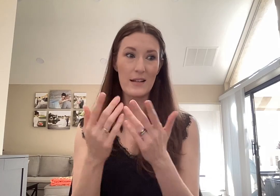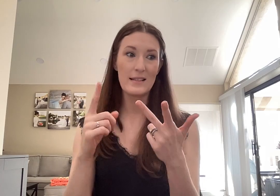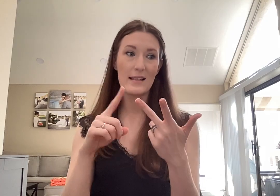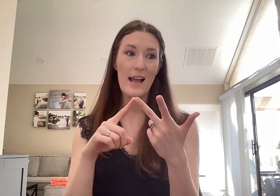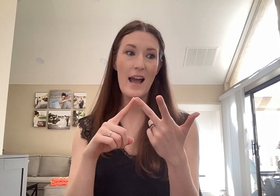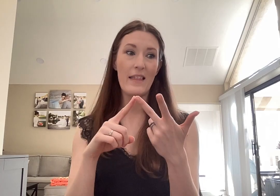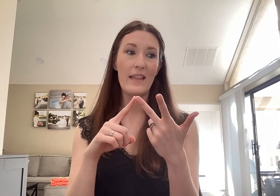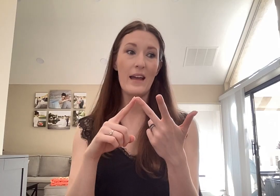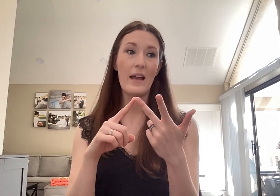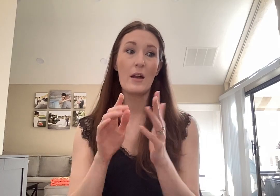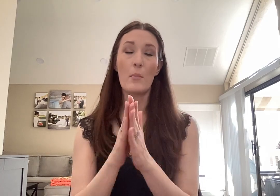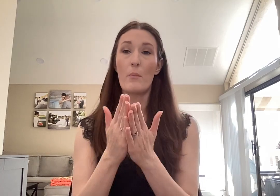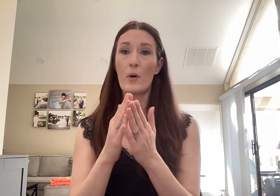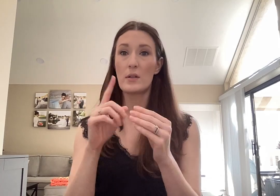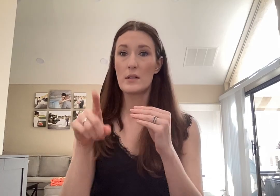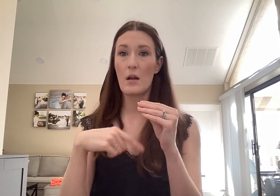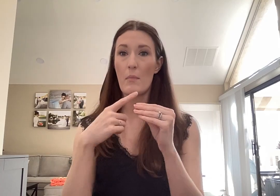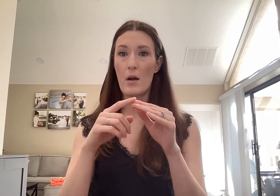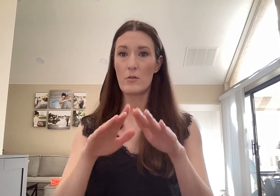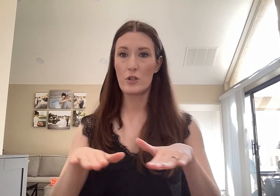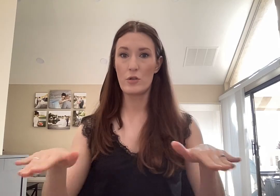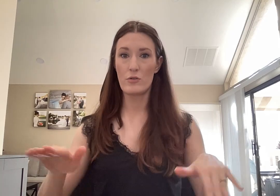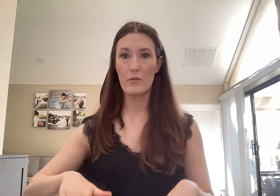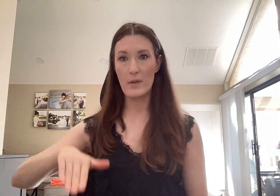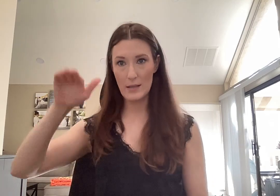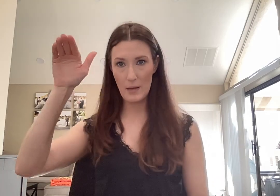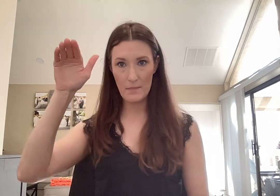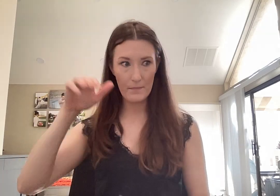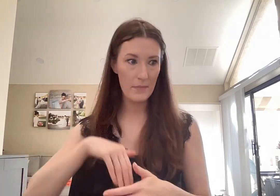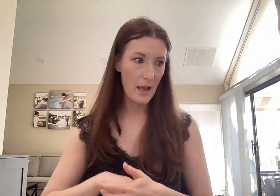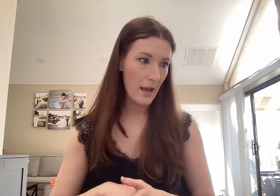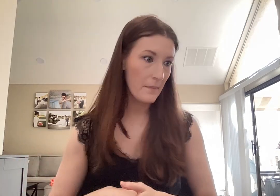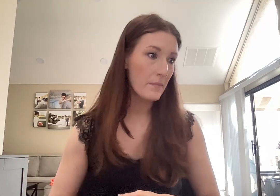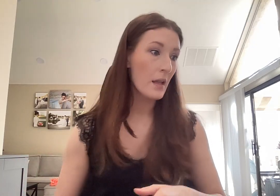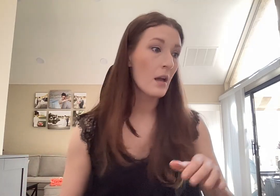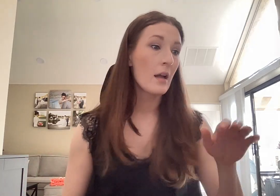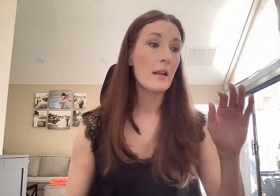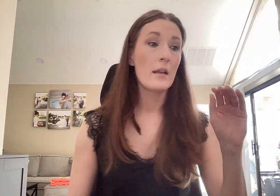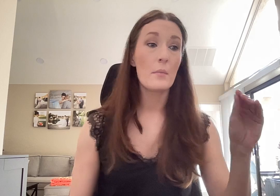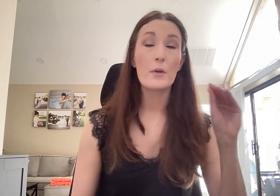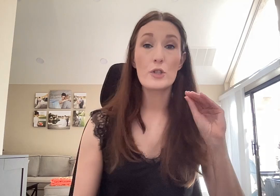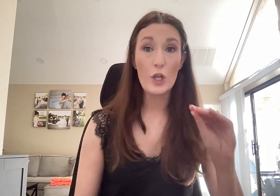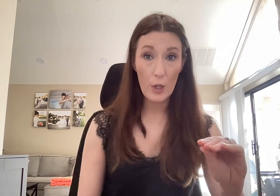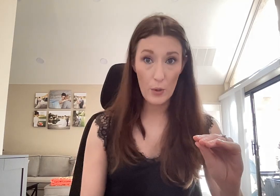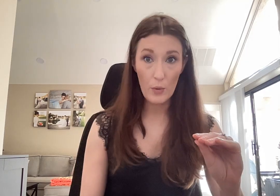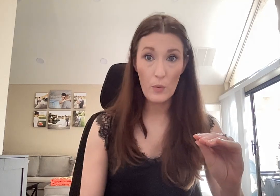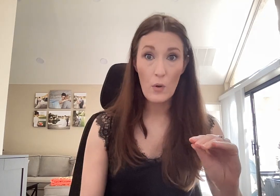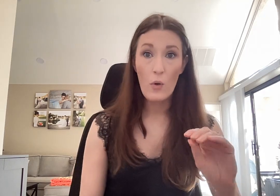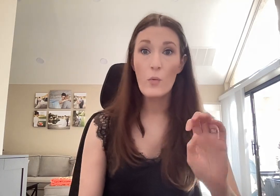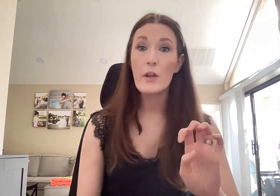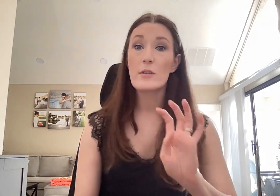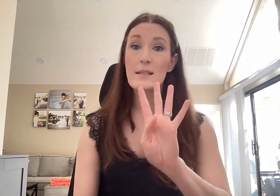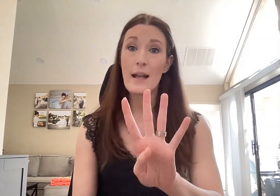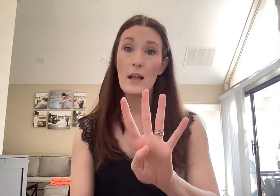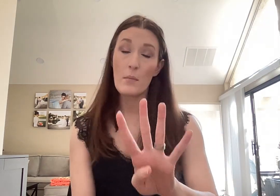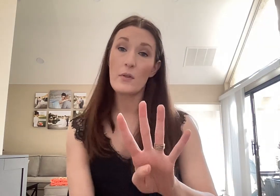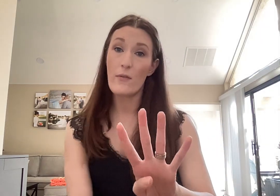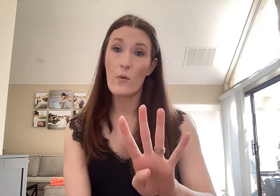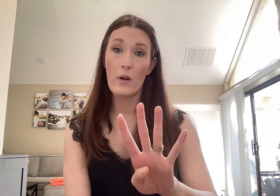cookbooks, and then books about children raising, okay? Number 2, we are setting up the 4.